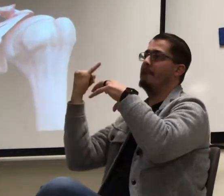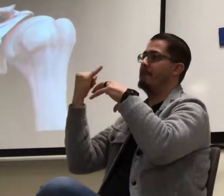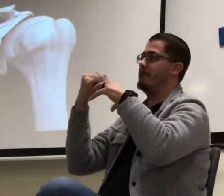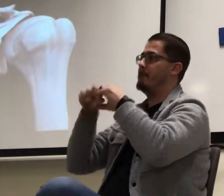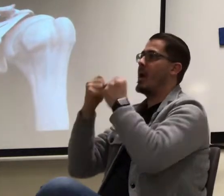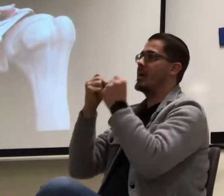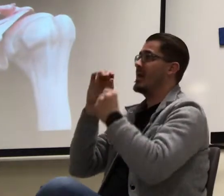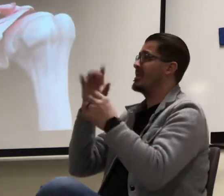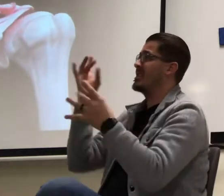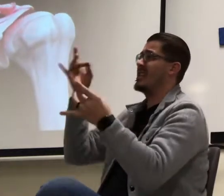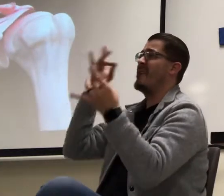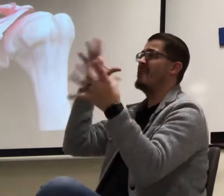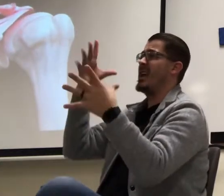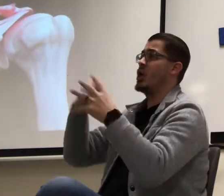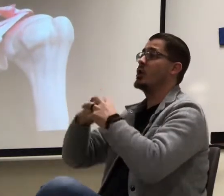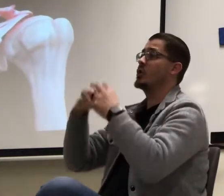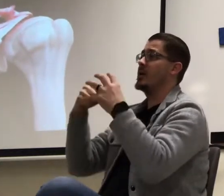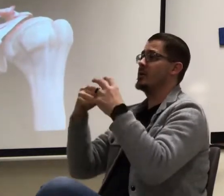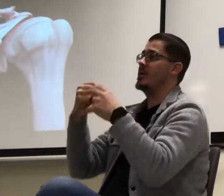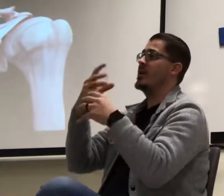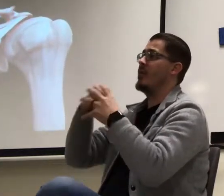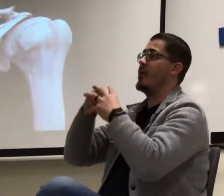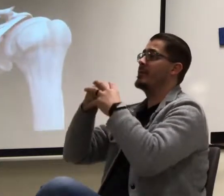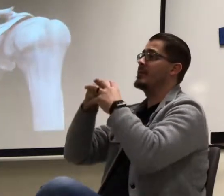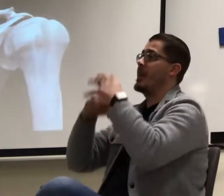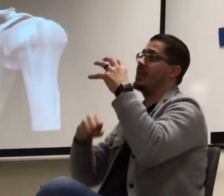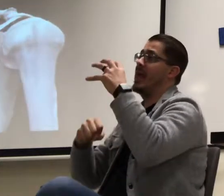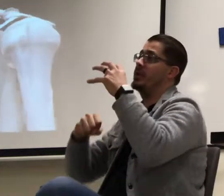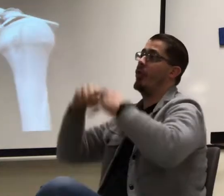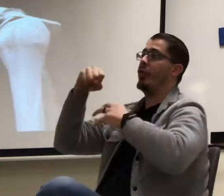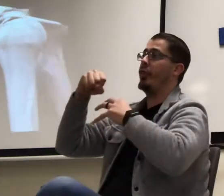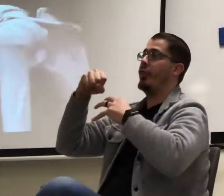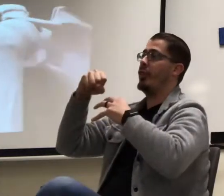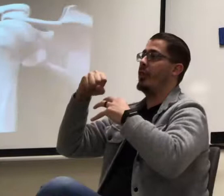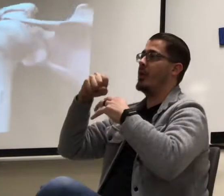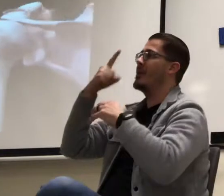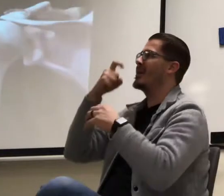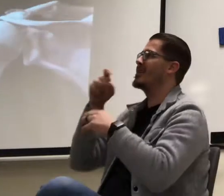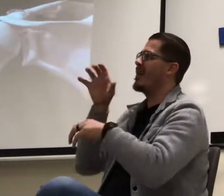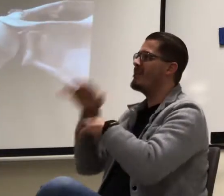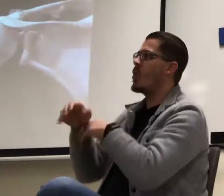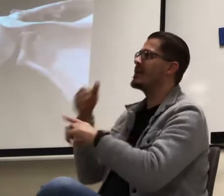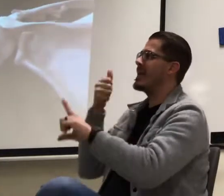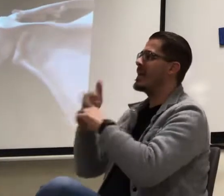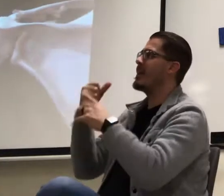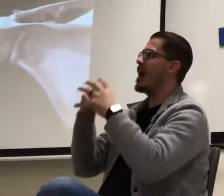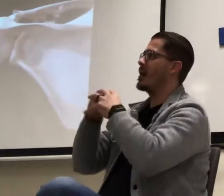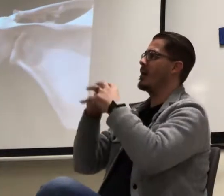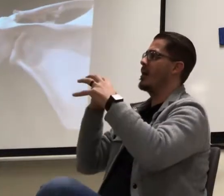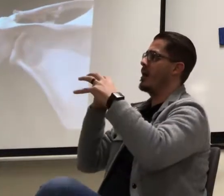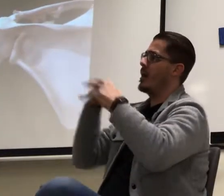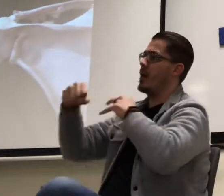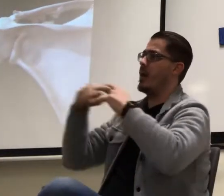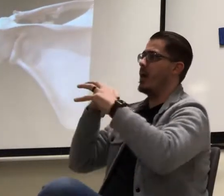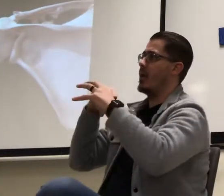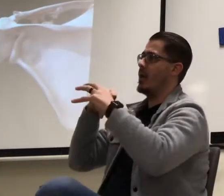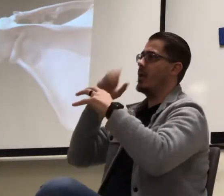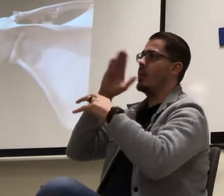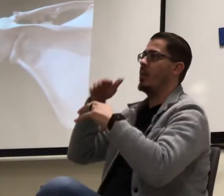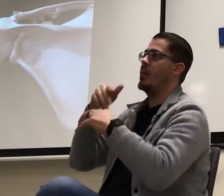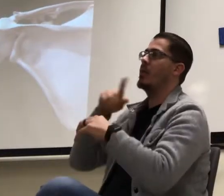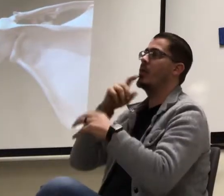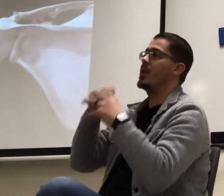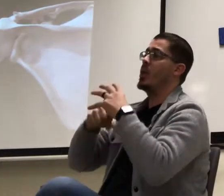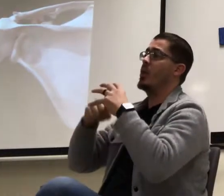of dislocation. It involves subluxation of the joint via forceful impact to the superior aspect of the acromion, as well